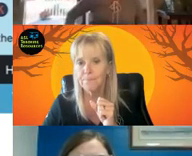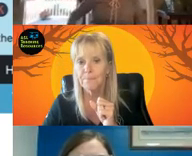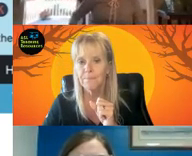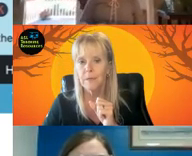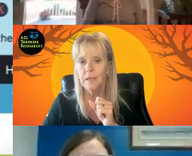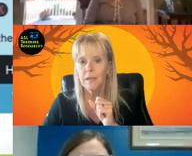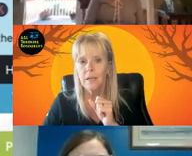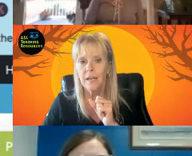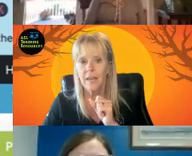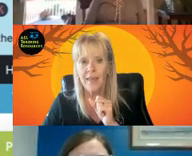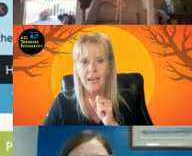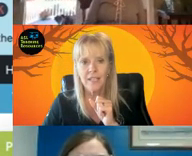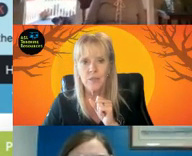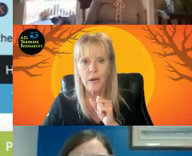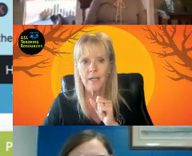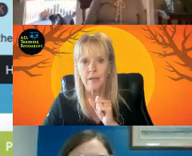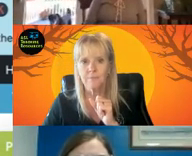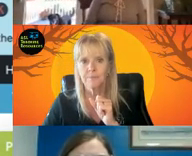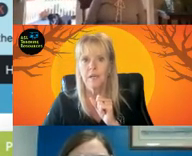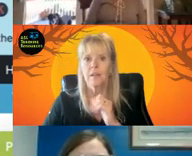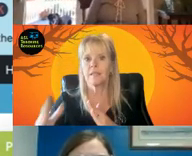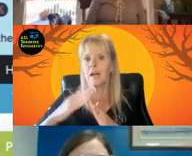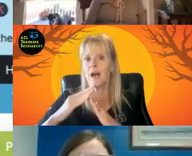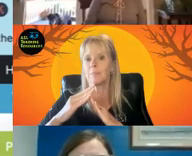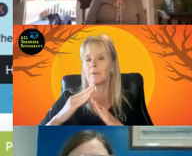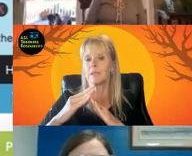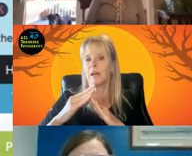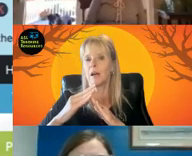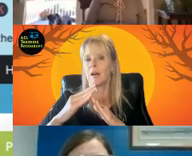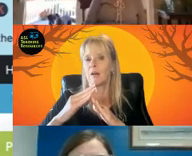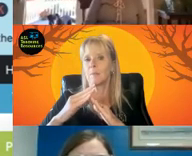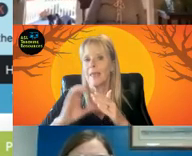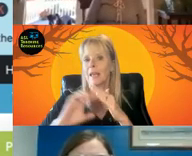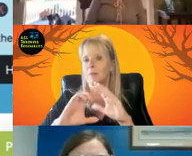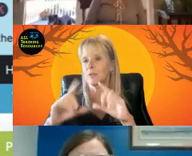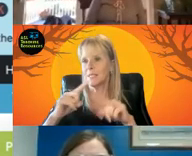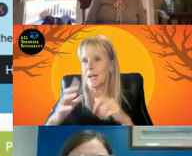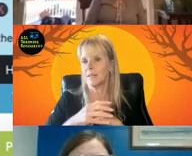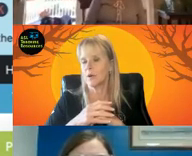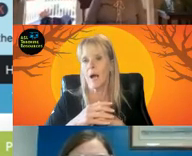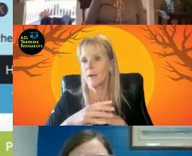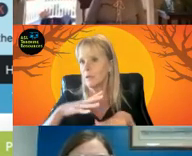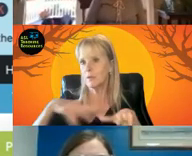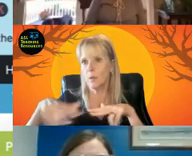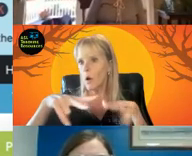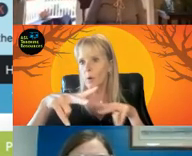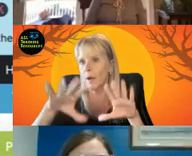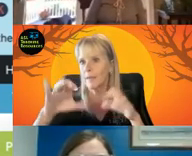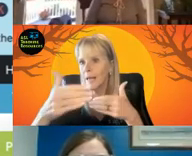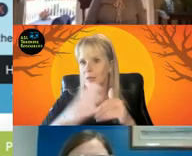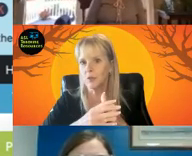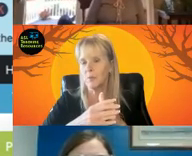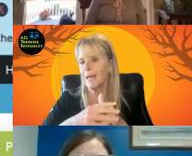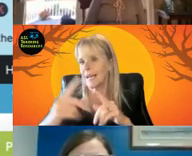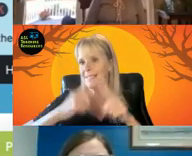workshop. And that is right here, the top elementary sign. So I literally walk around